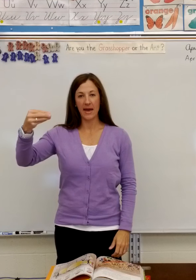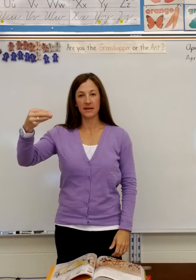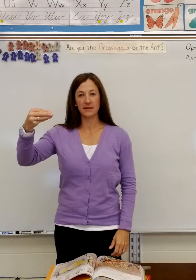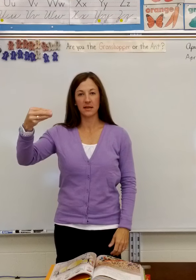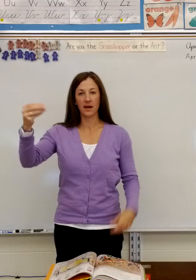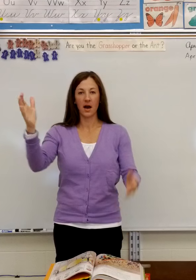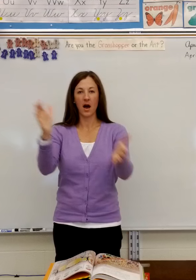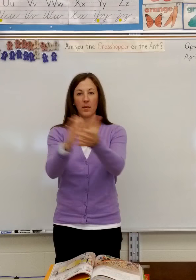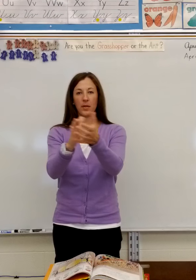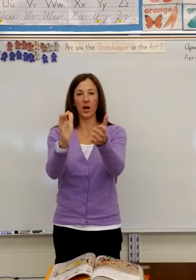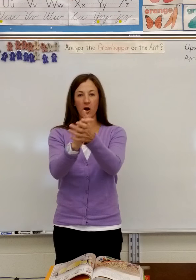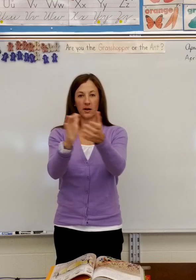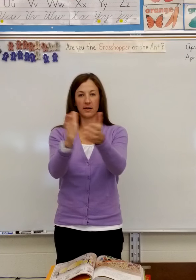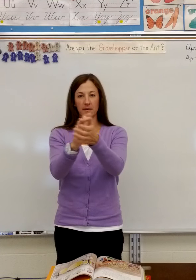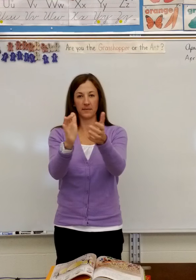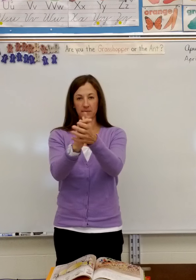and applaud.